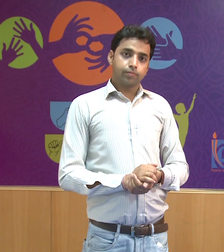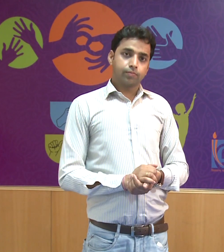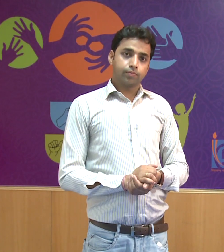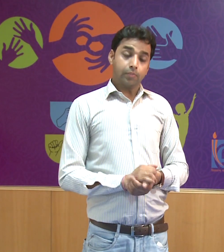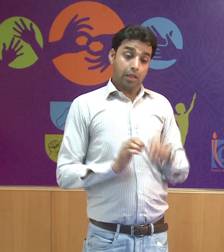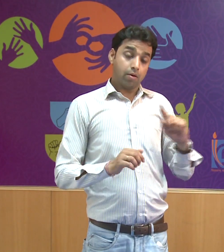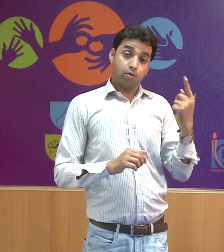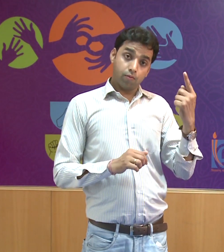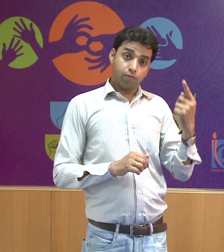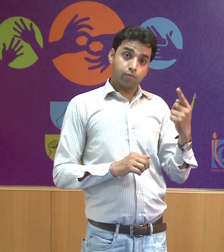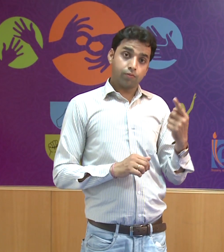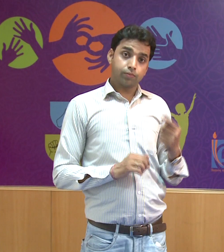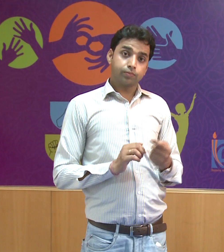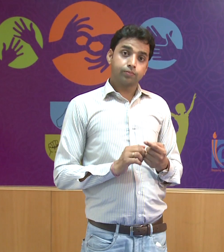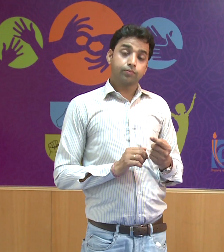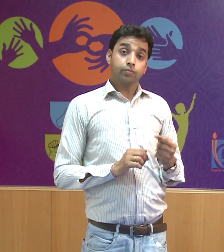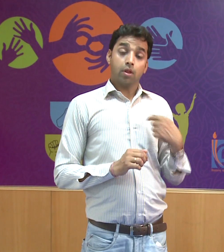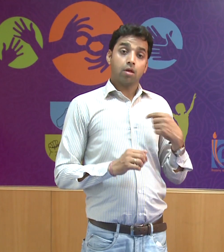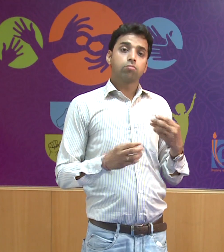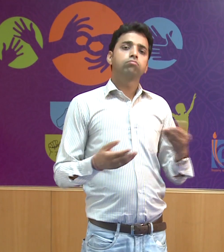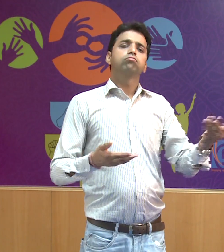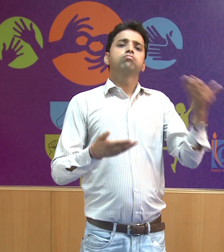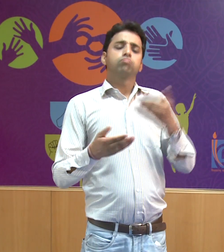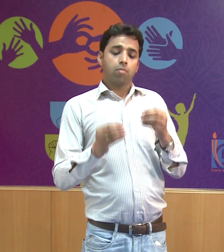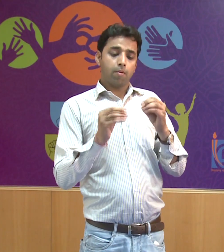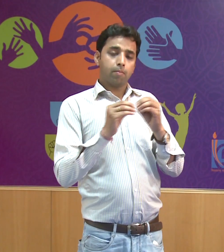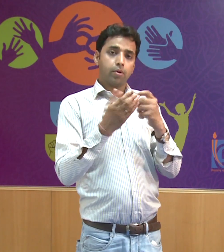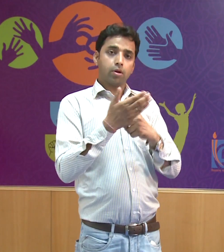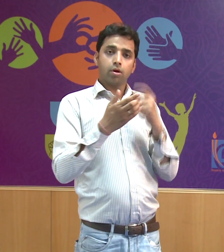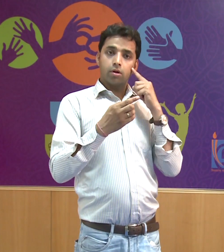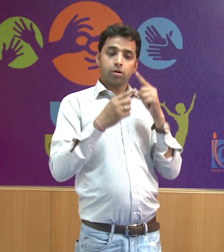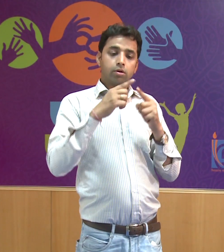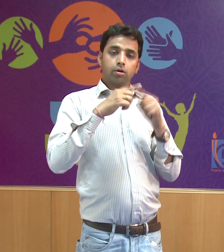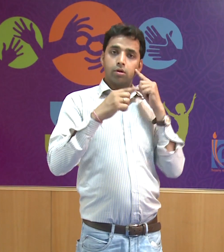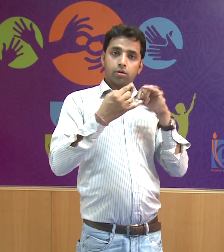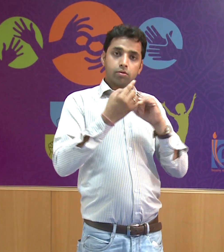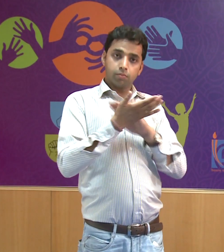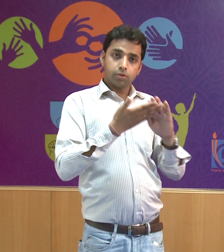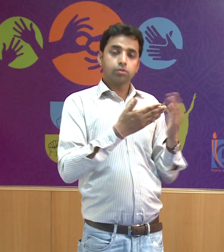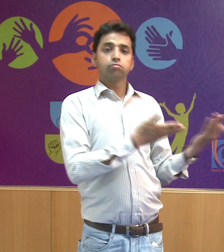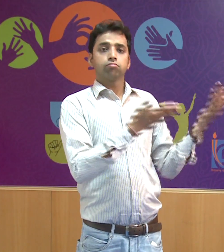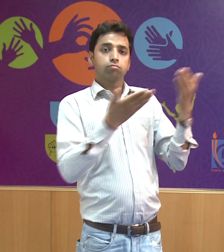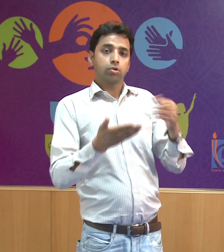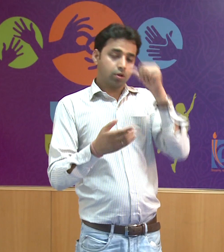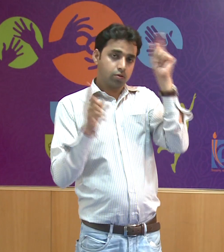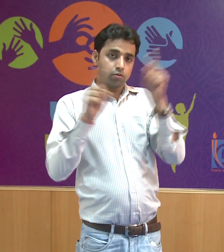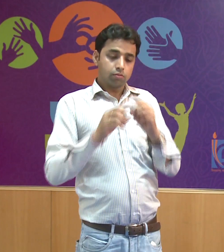Number 1, coming of British to India and the beginning of their education